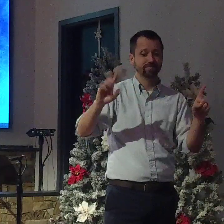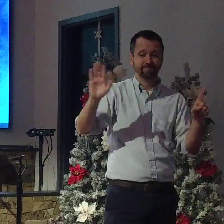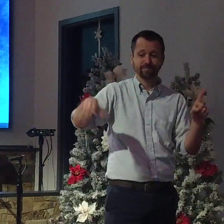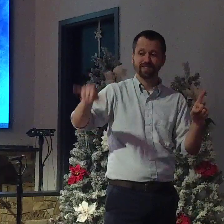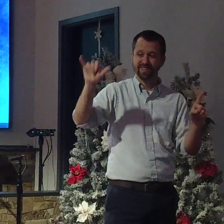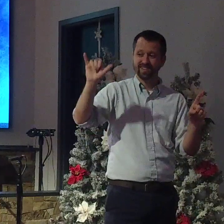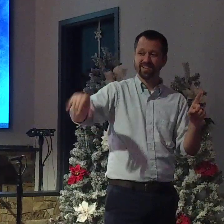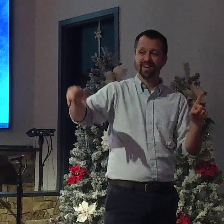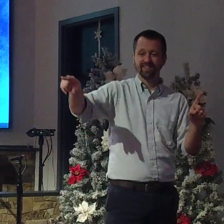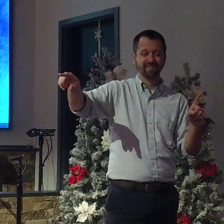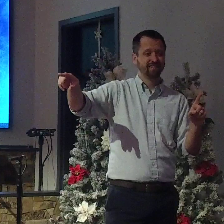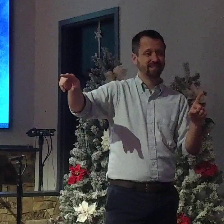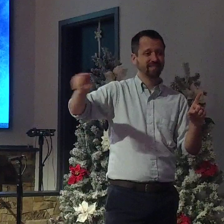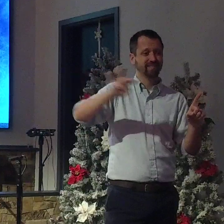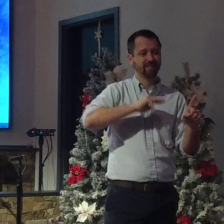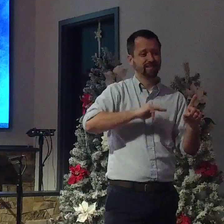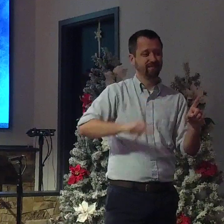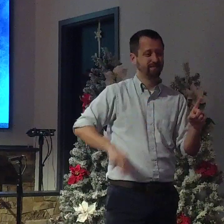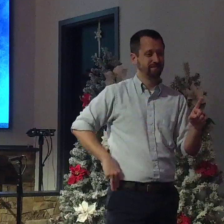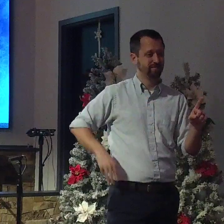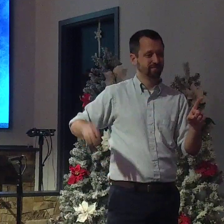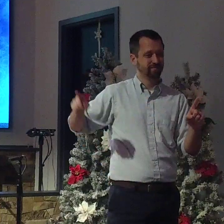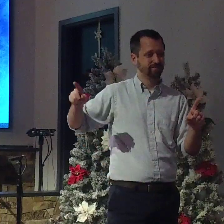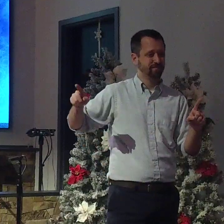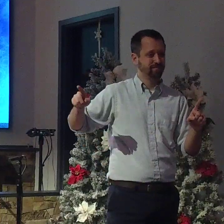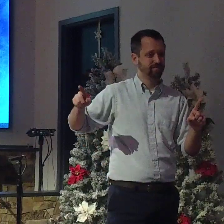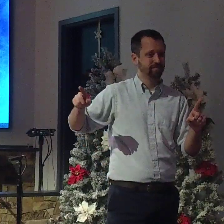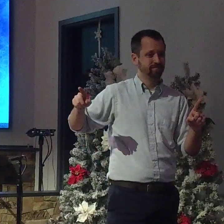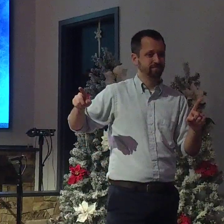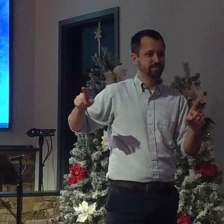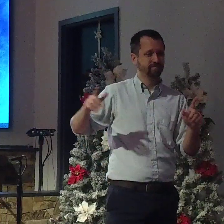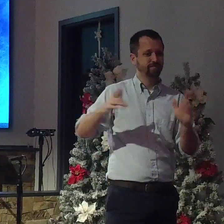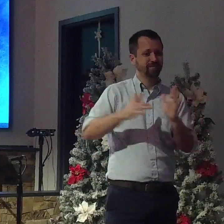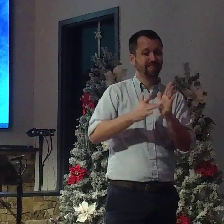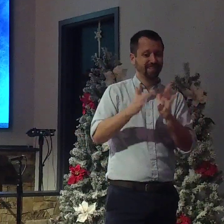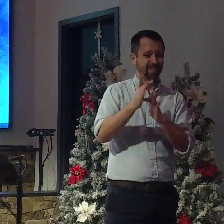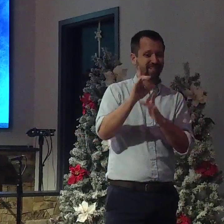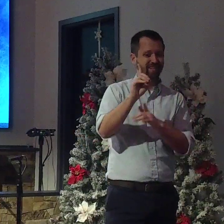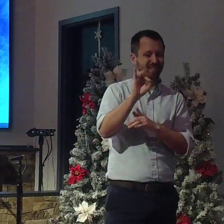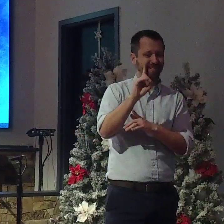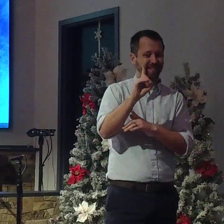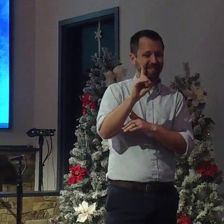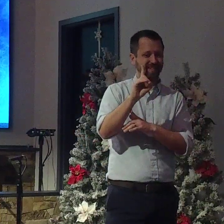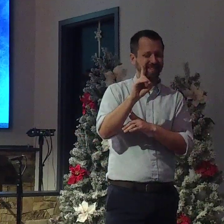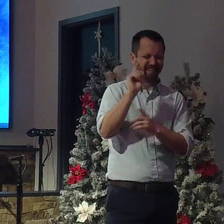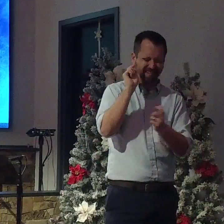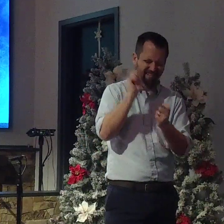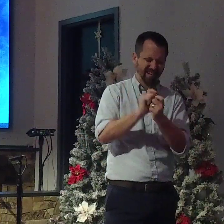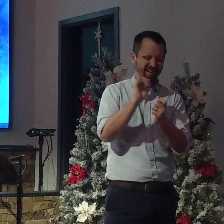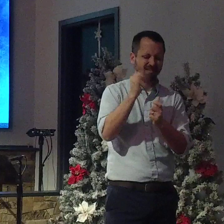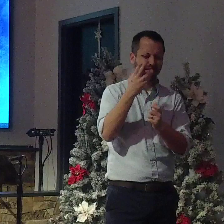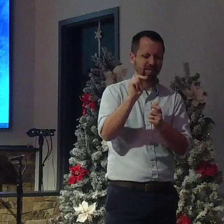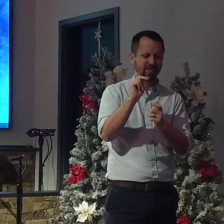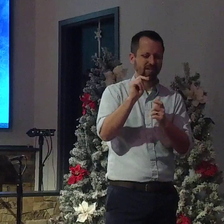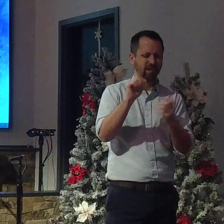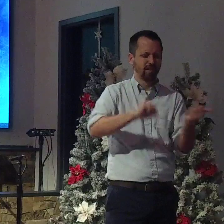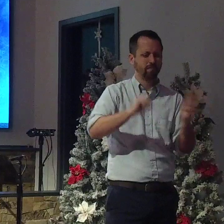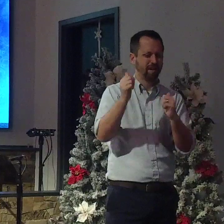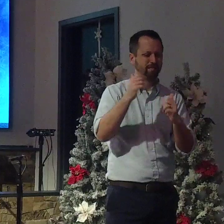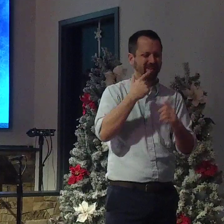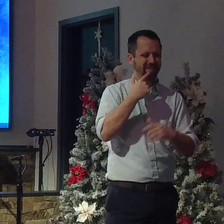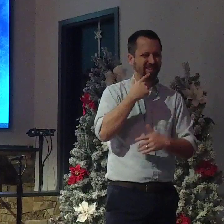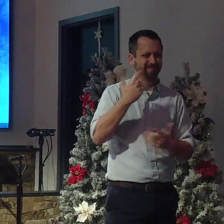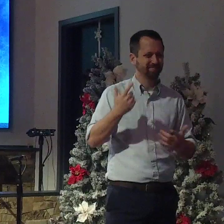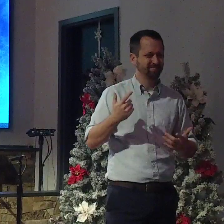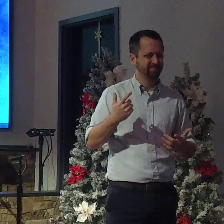holy, innocent, sinless sacrifice, the Lamb of God. You see, John the Baptist, who